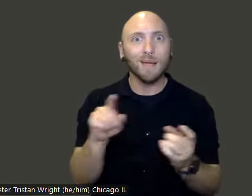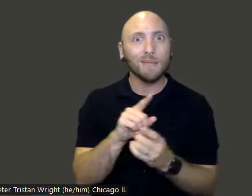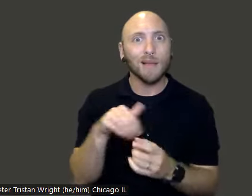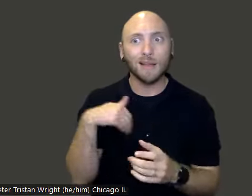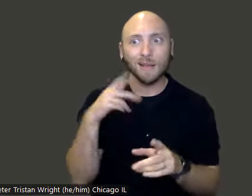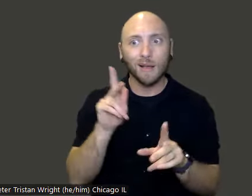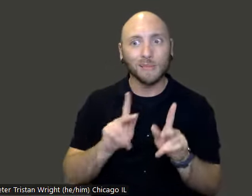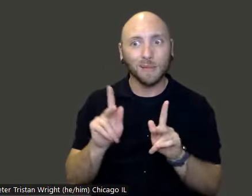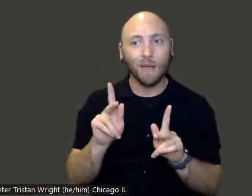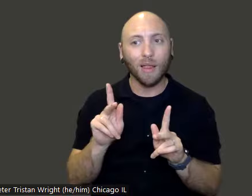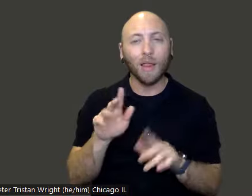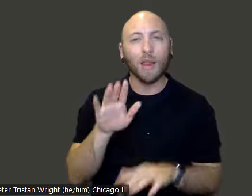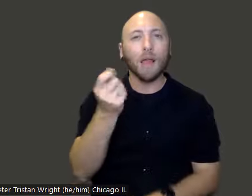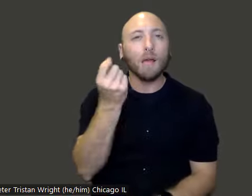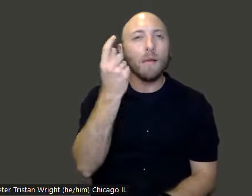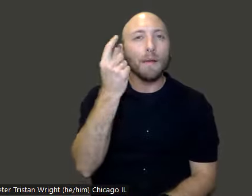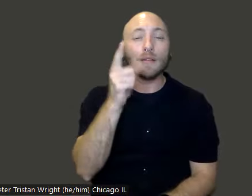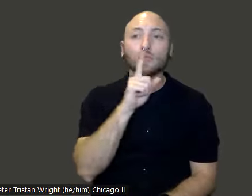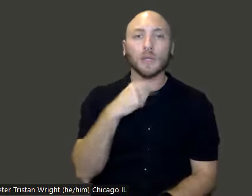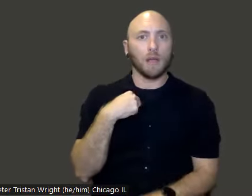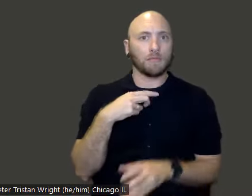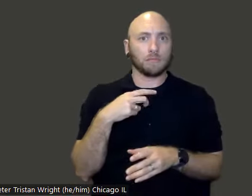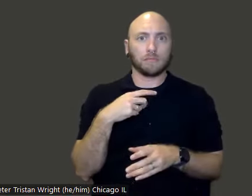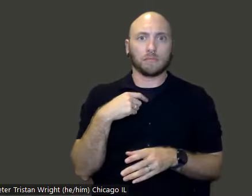the hole at this point in like a few years.